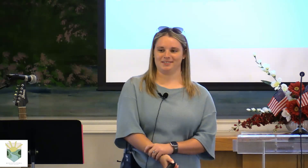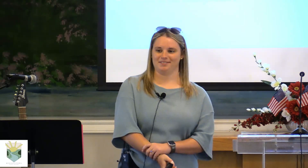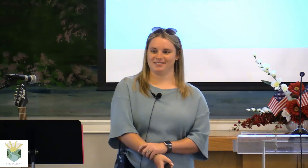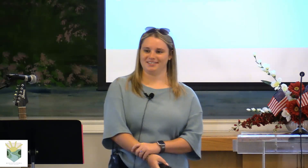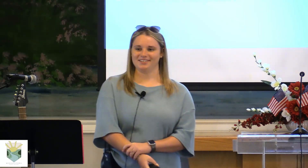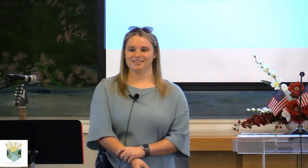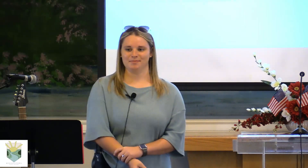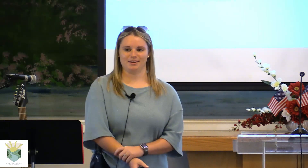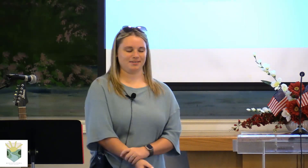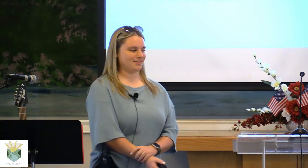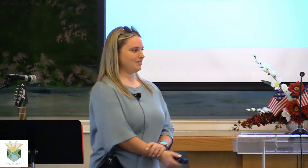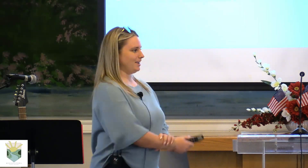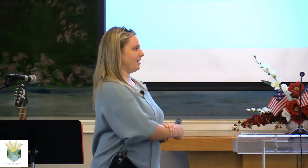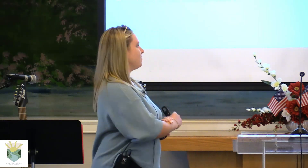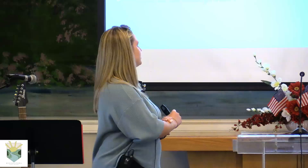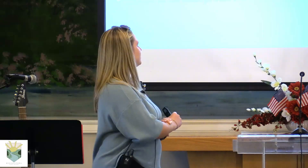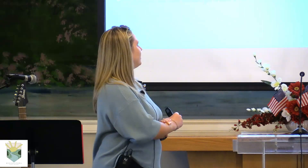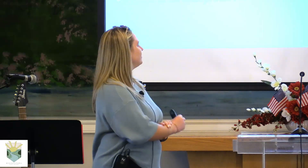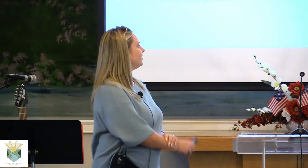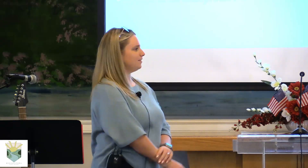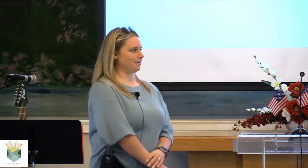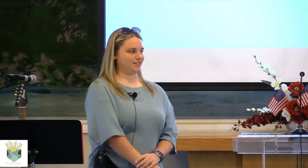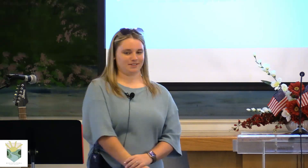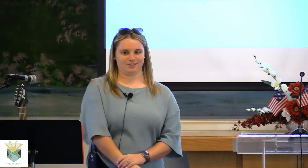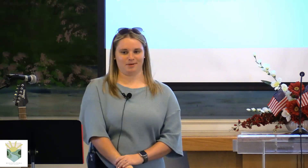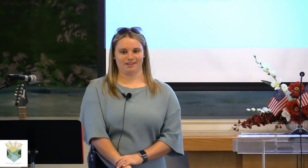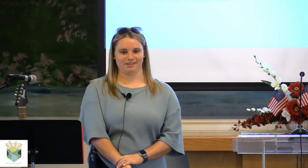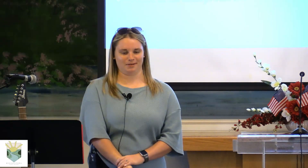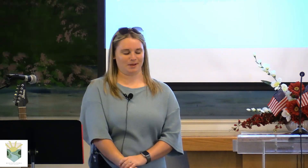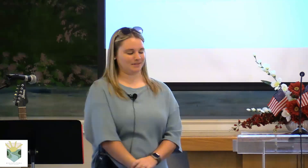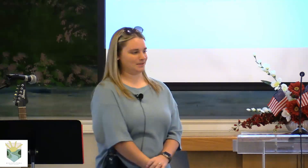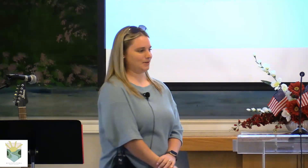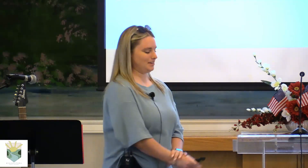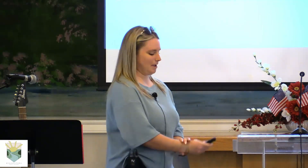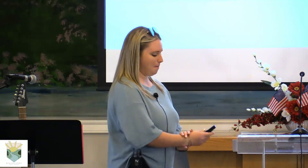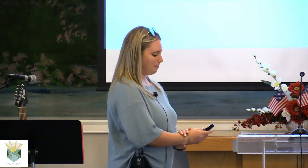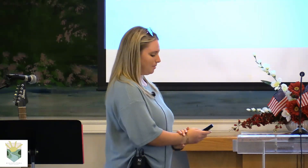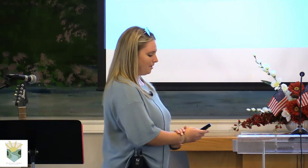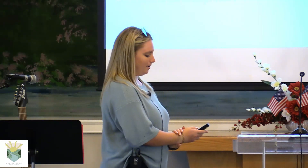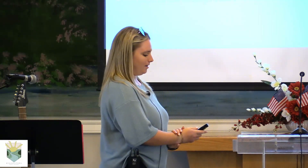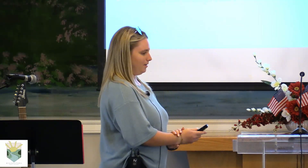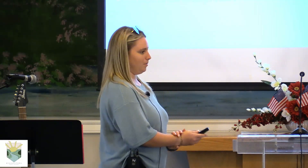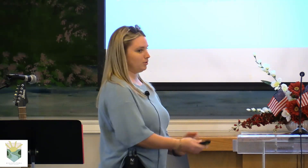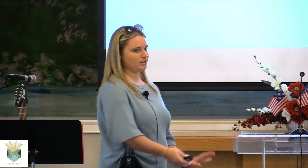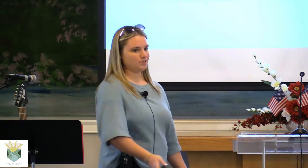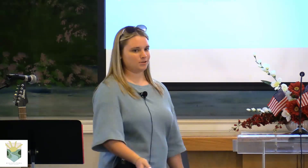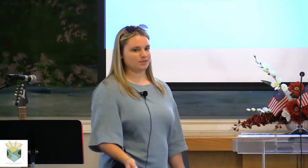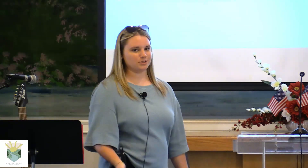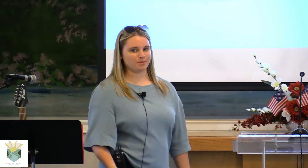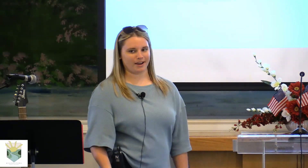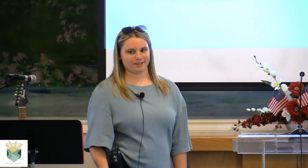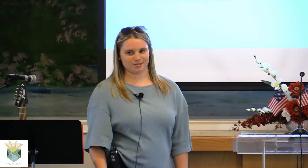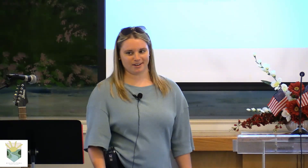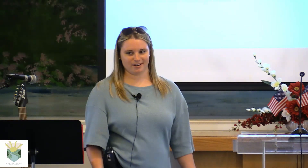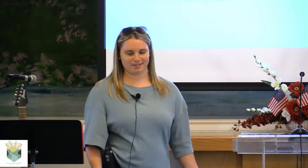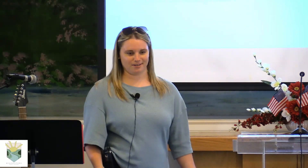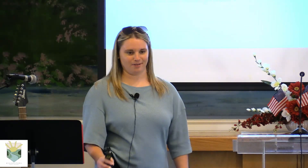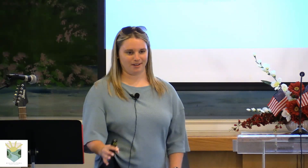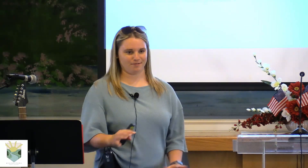difference? But I have a slide later on that talks about it a little bit, so we'll get to that. Also, you don't need your packets right now, so don't feel like